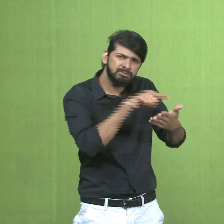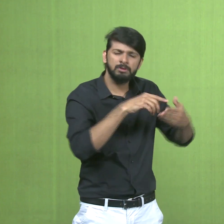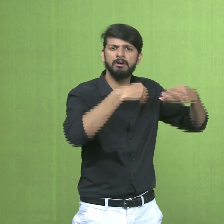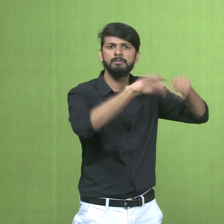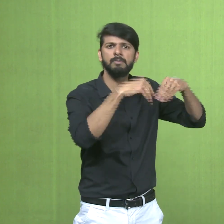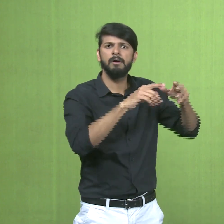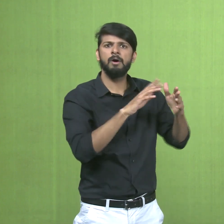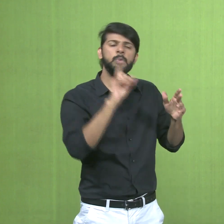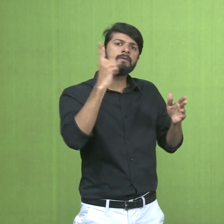So, the theme